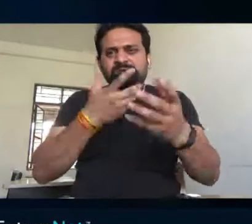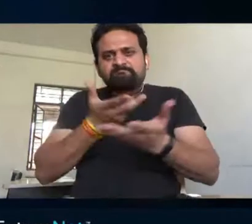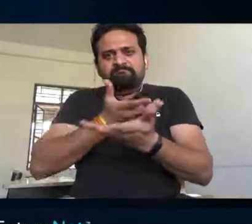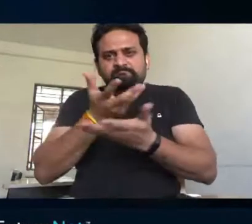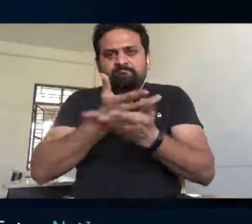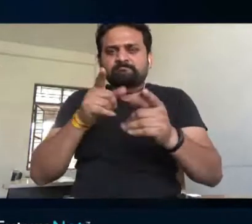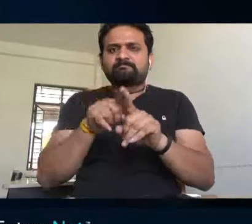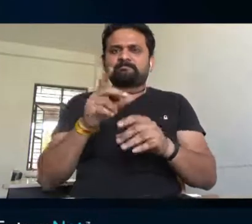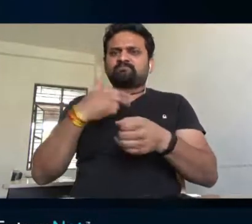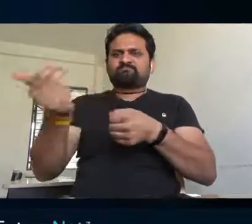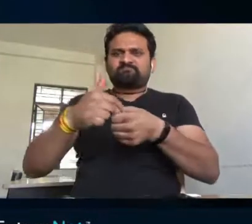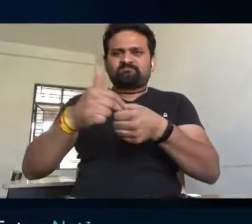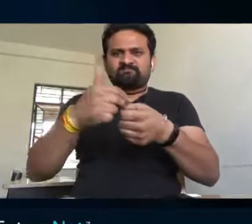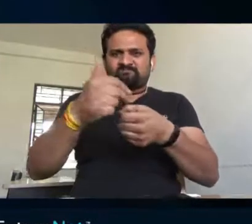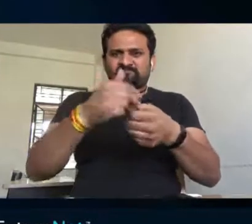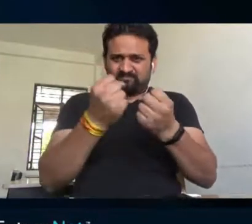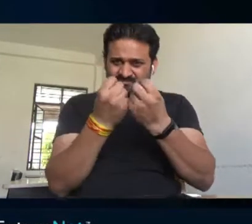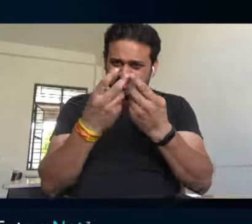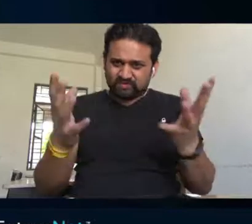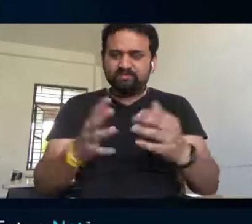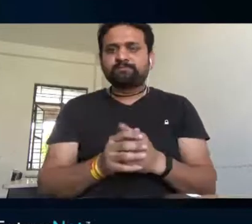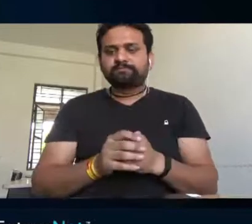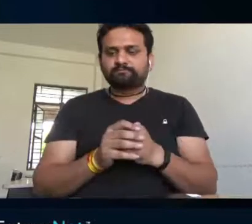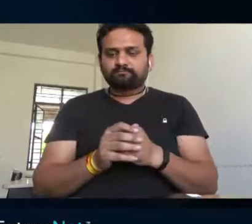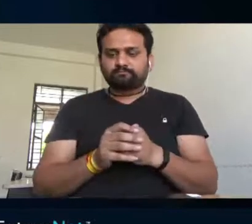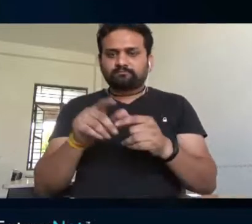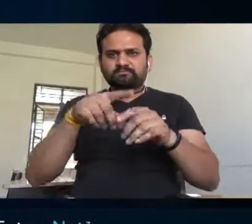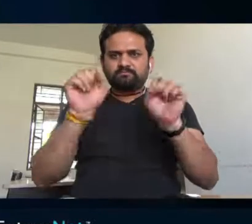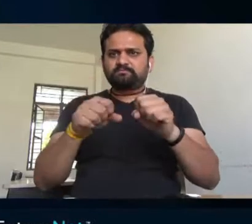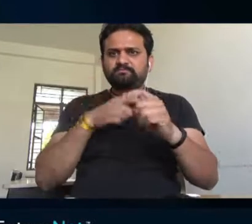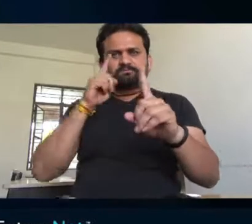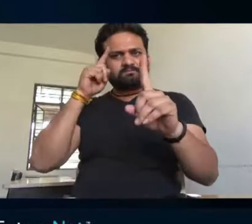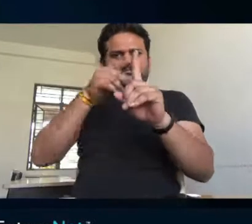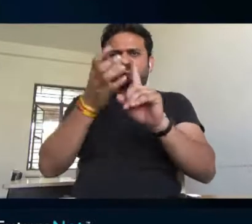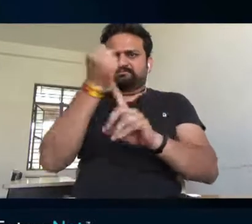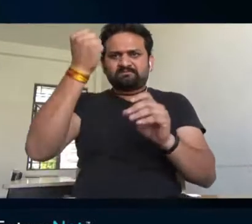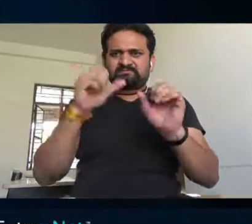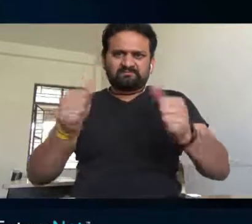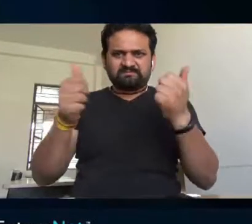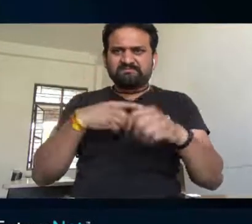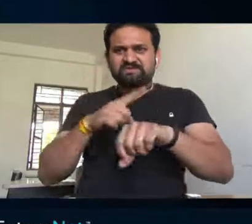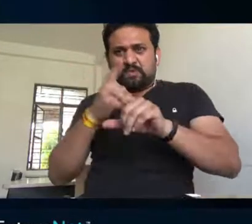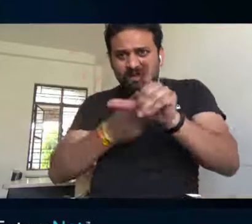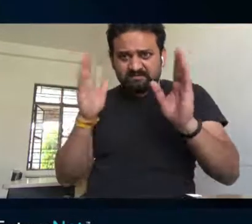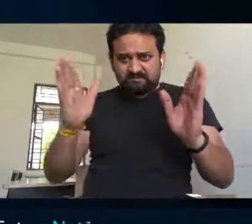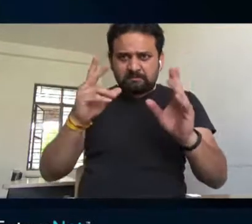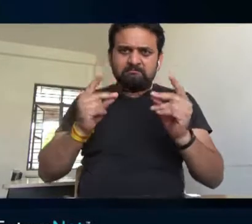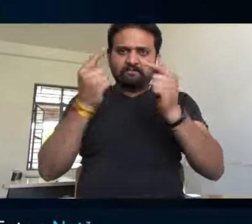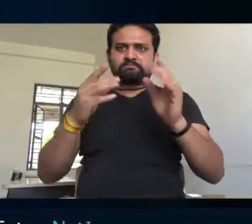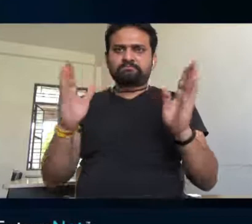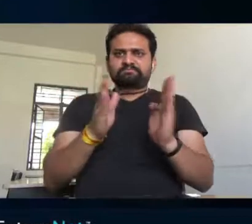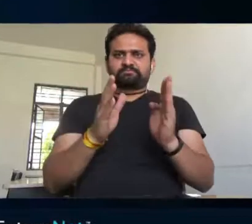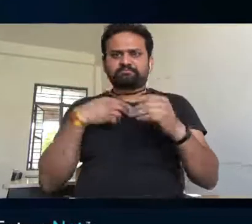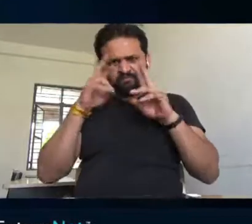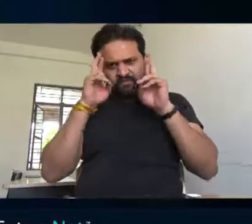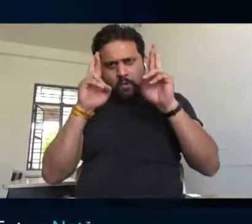faster. Maybe your plan is to make it in 1 year, but you strong and you wake up and you are more busy. You speak not with 2 people per day, you